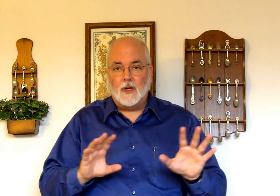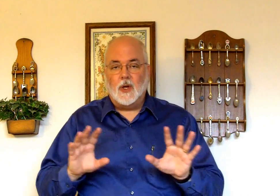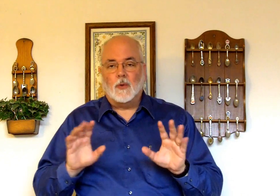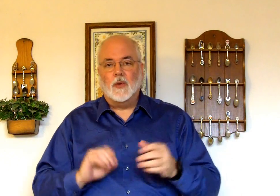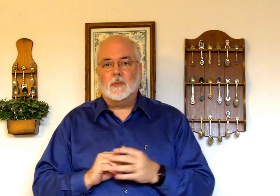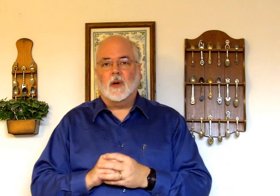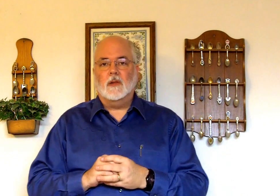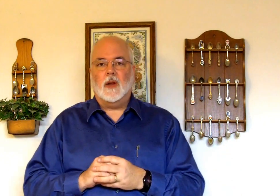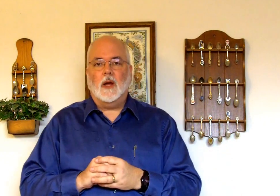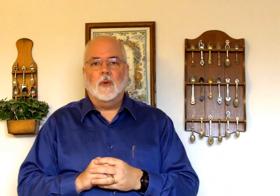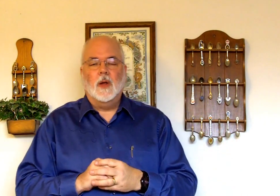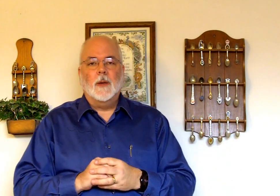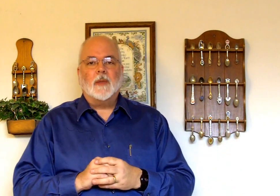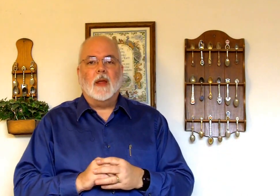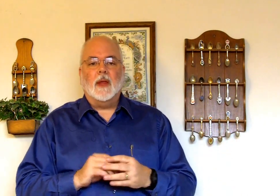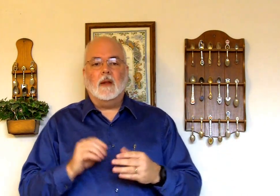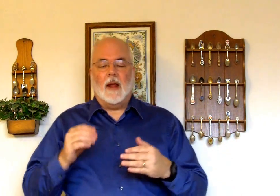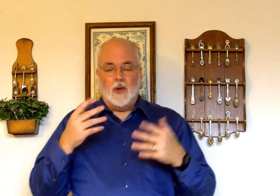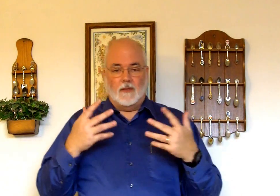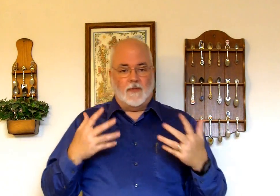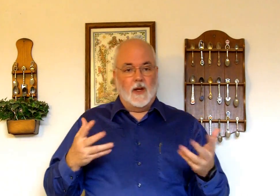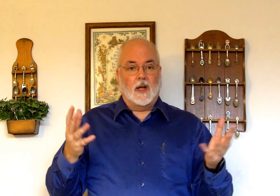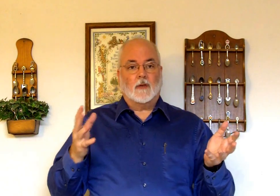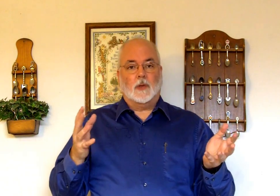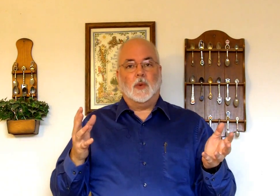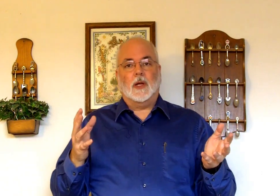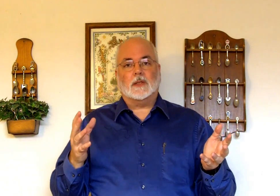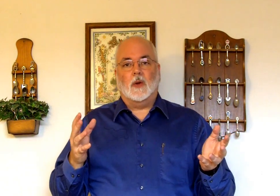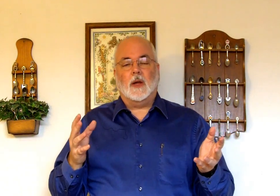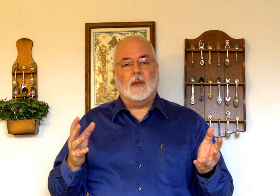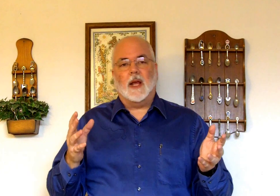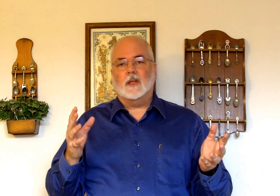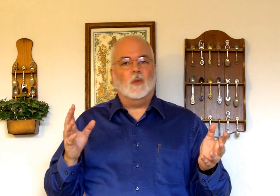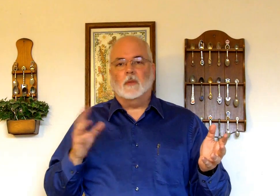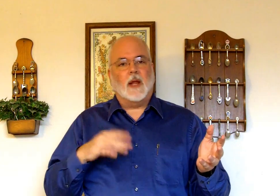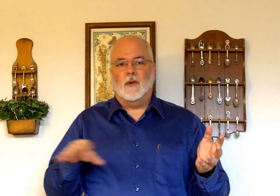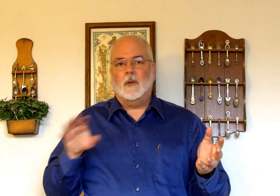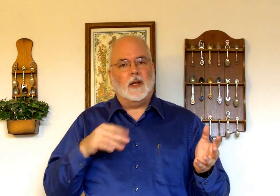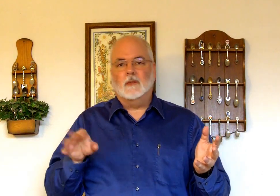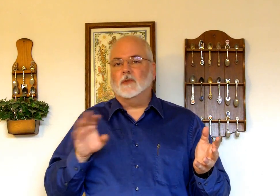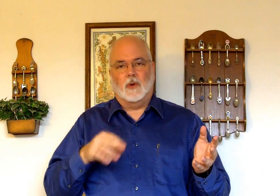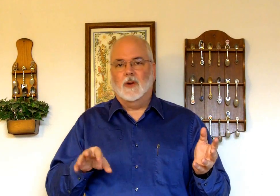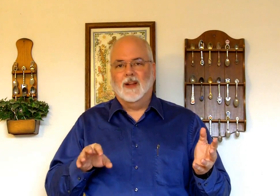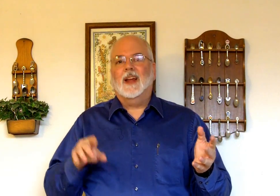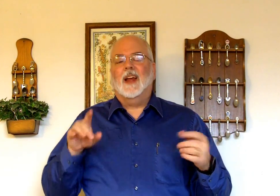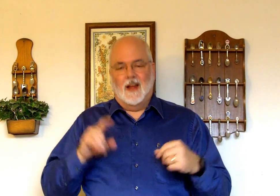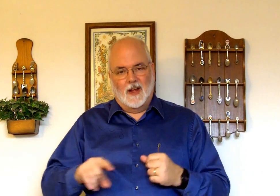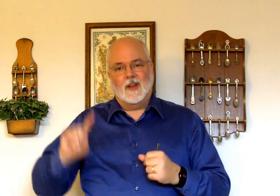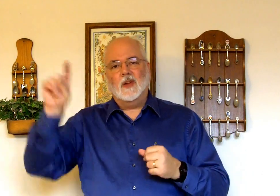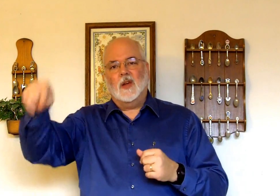you go through this part of the video. And then after you get feeling comfortable doing it slowly, and my guess is it won't take very many times through, then you hop